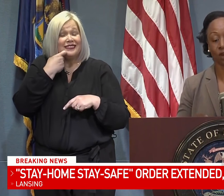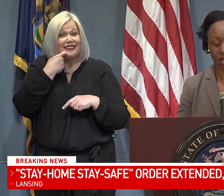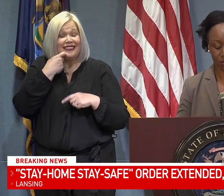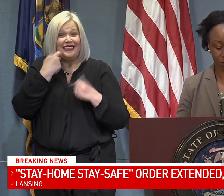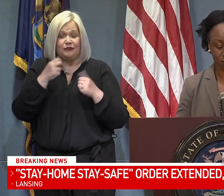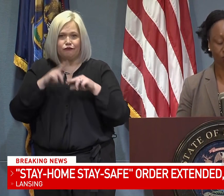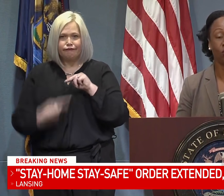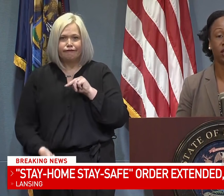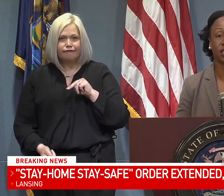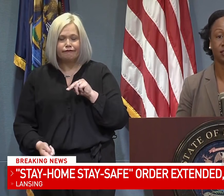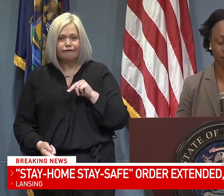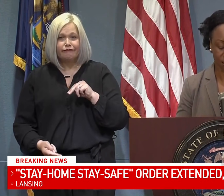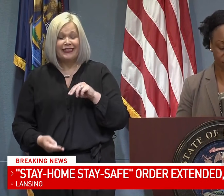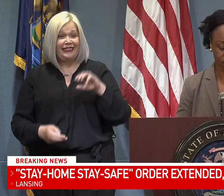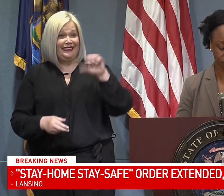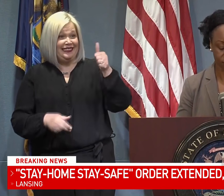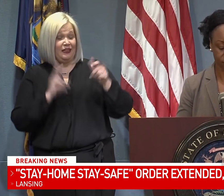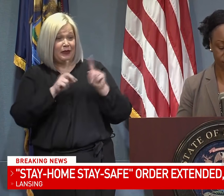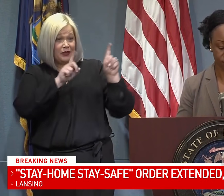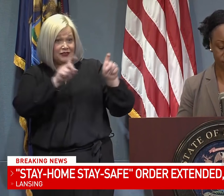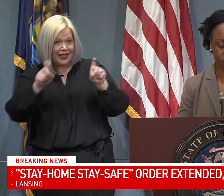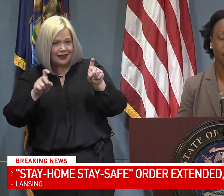actually dropped to 1 in 10.